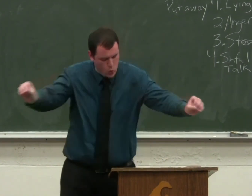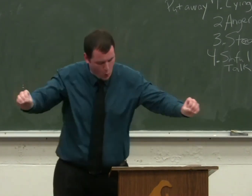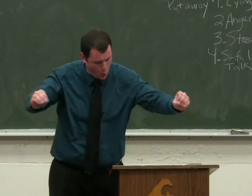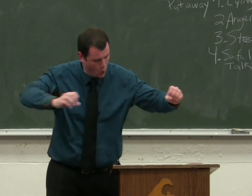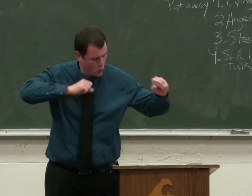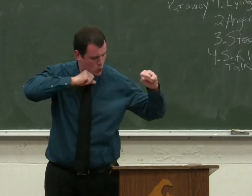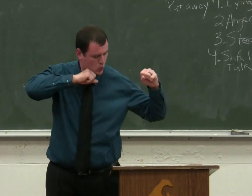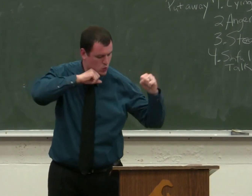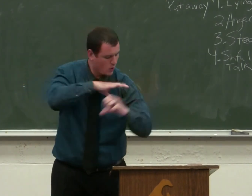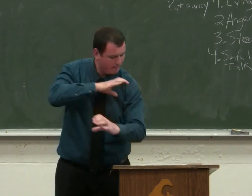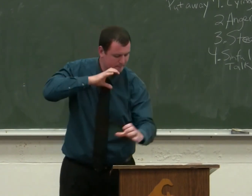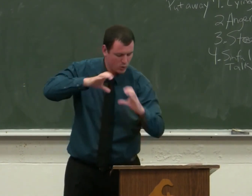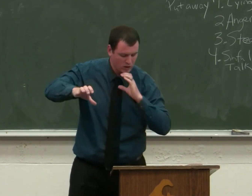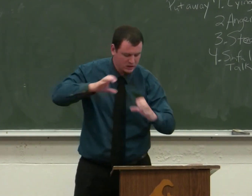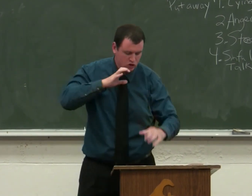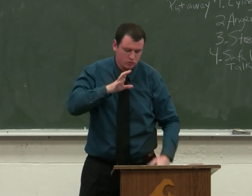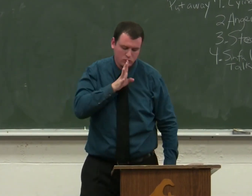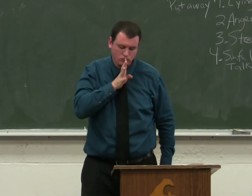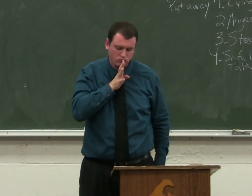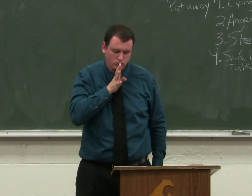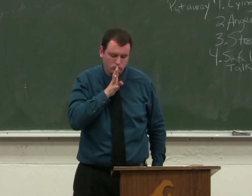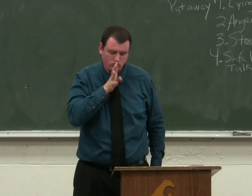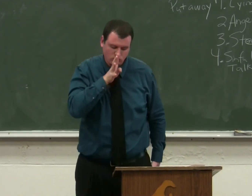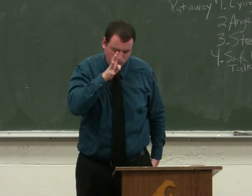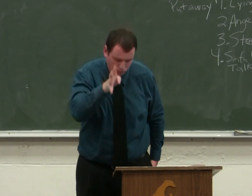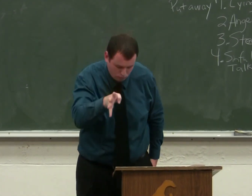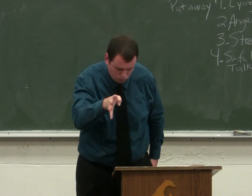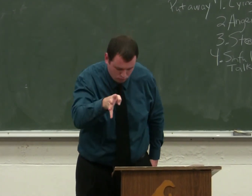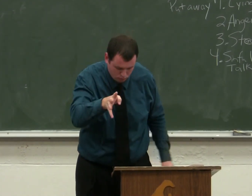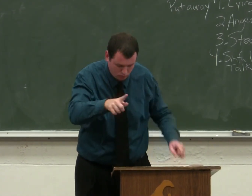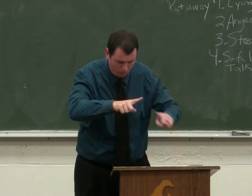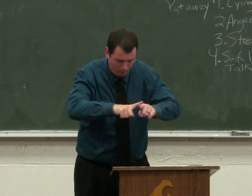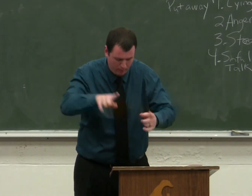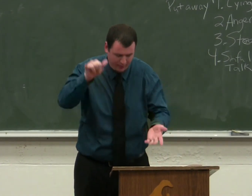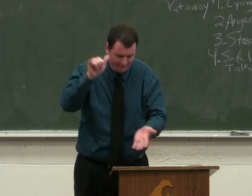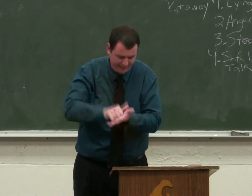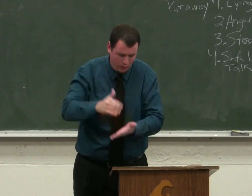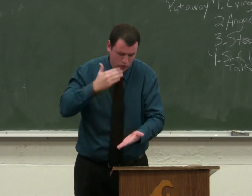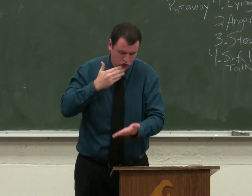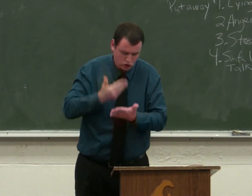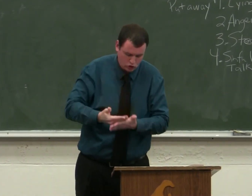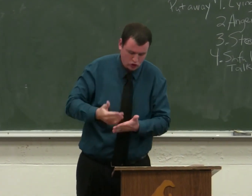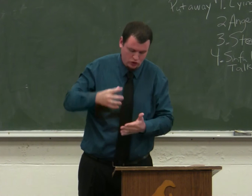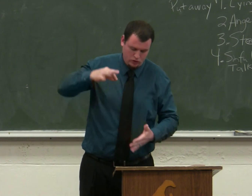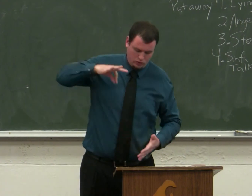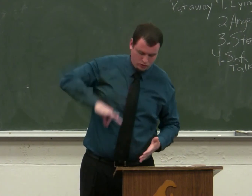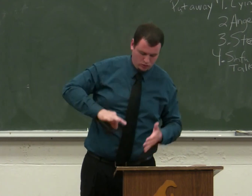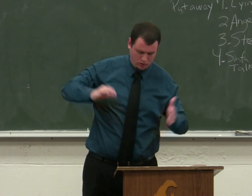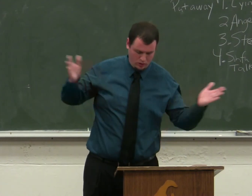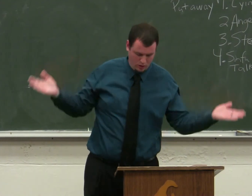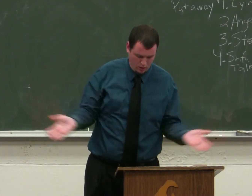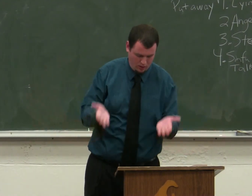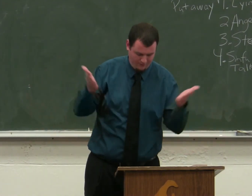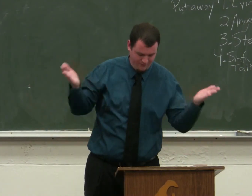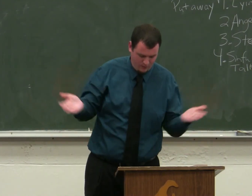It says here, let no corrupt communication proceed out of your mouth, but that which is good to the use